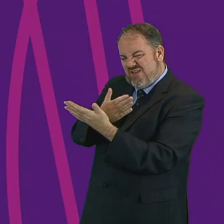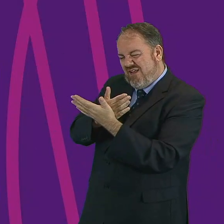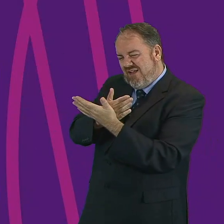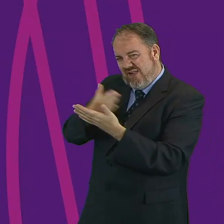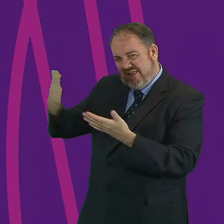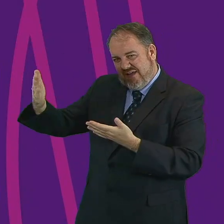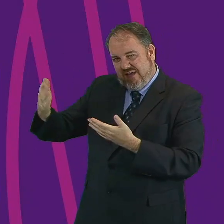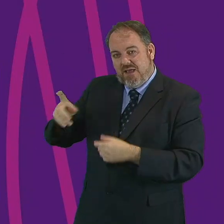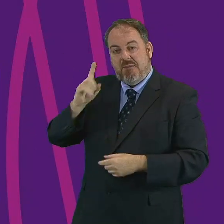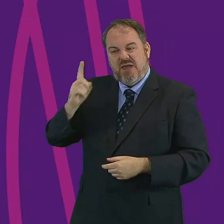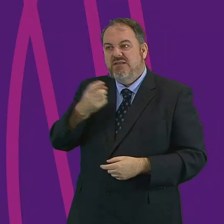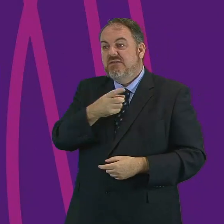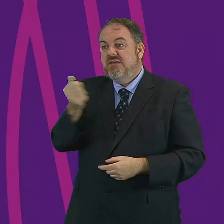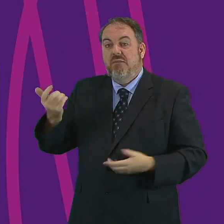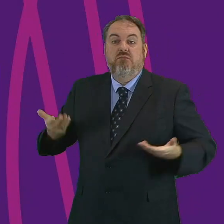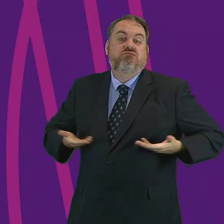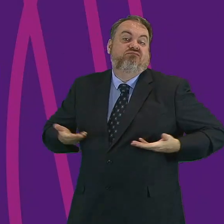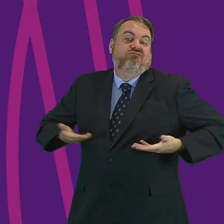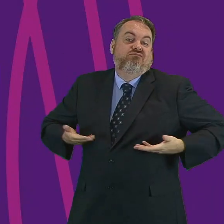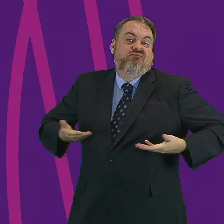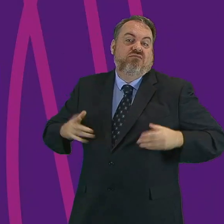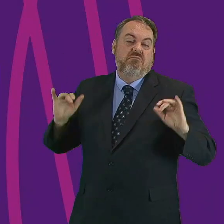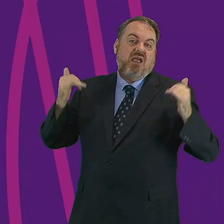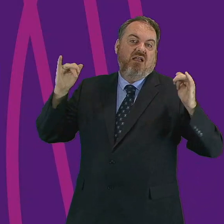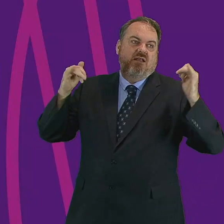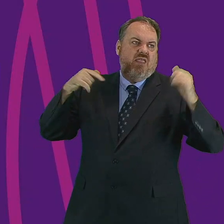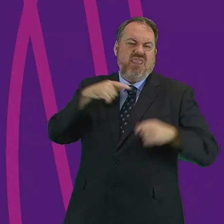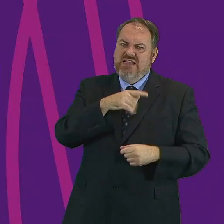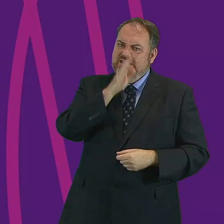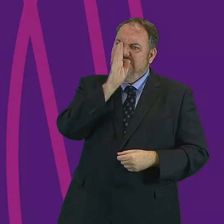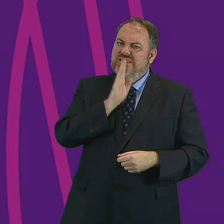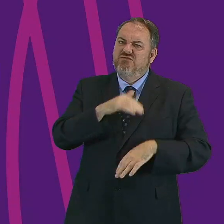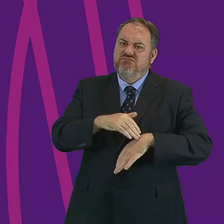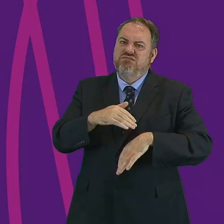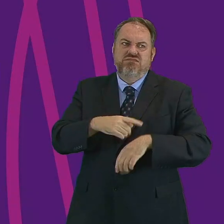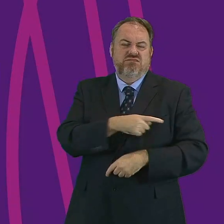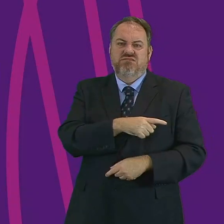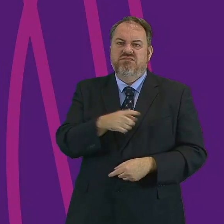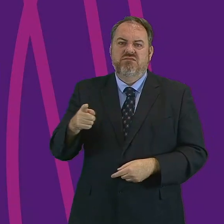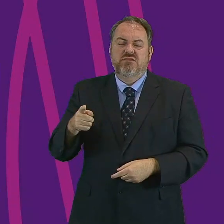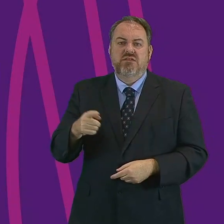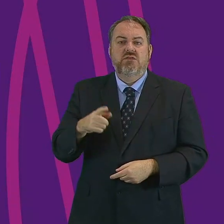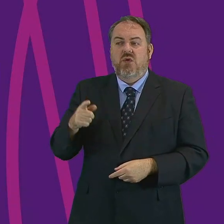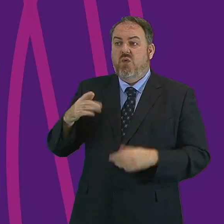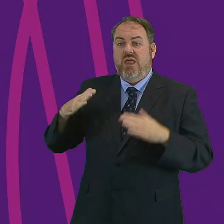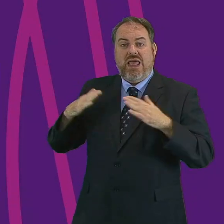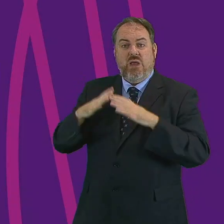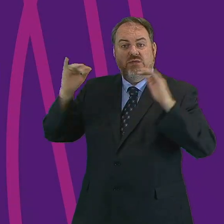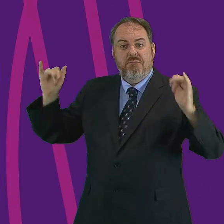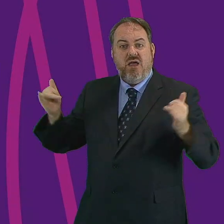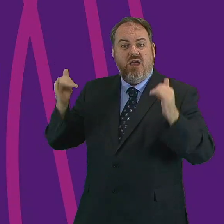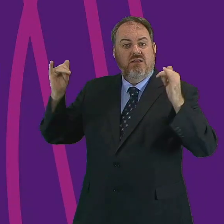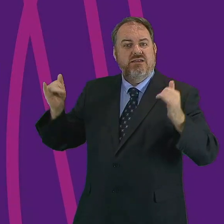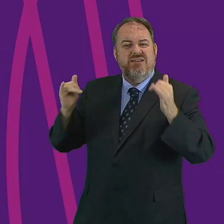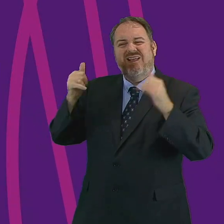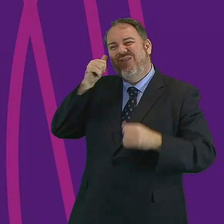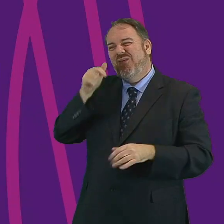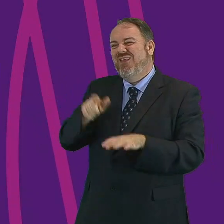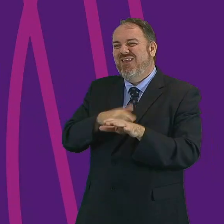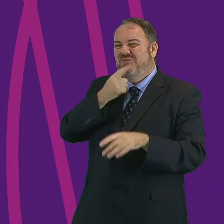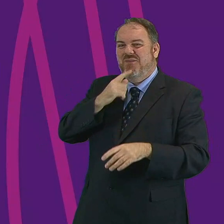house parties? First Minister. I think this is a legitimate issue. It's the same issue Christine Graham raised last week, because I hear